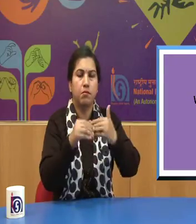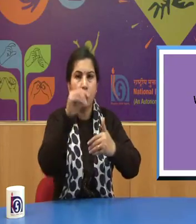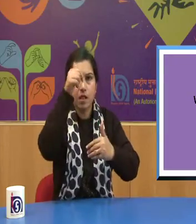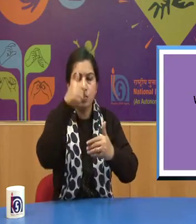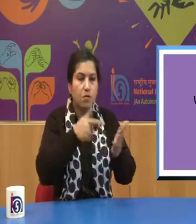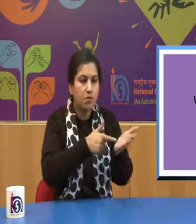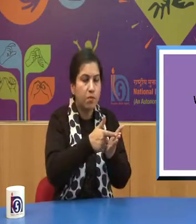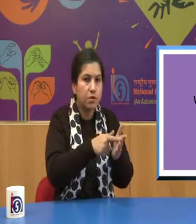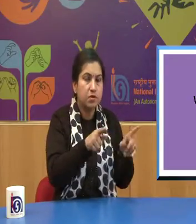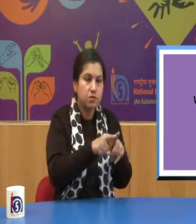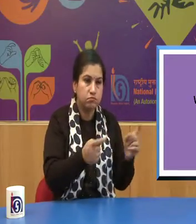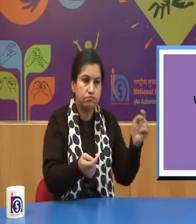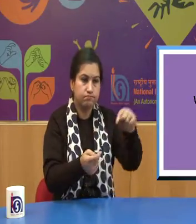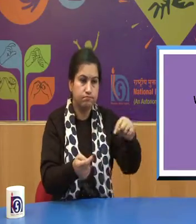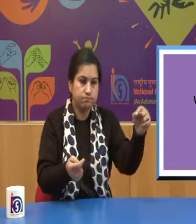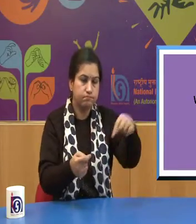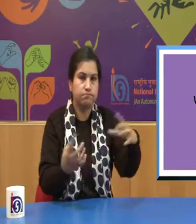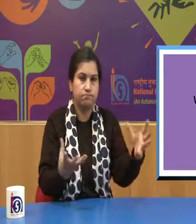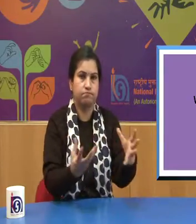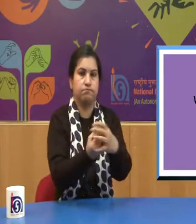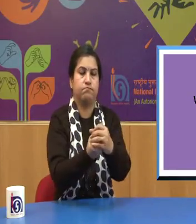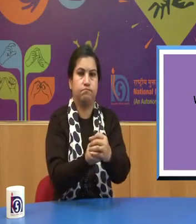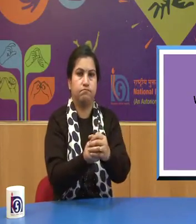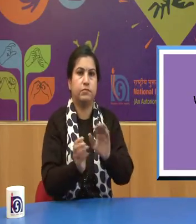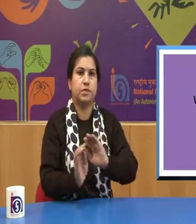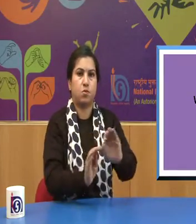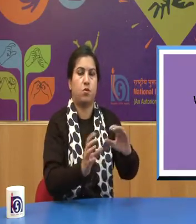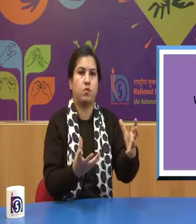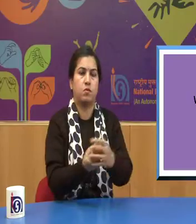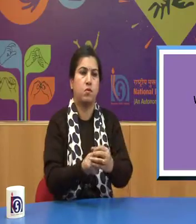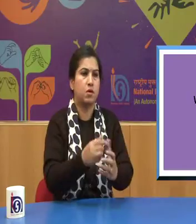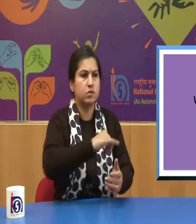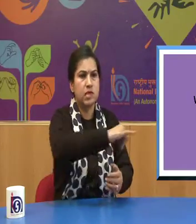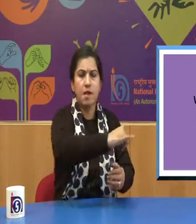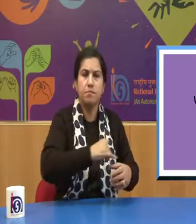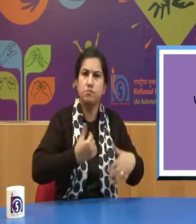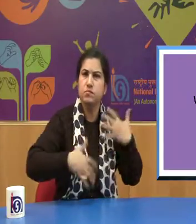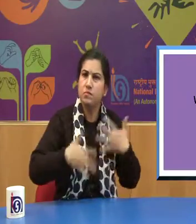Hindu farmers also joined it to oppose their exploitation by the landlords.